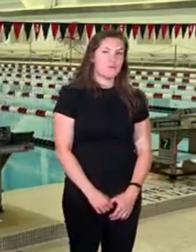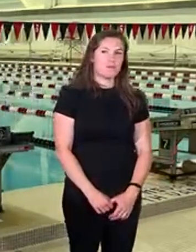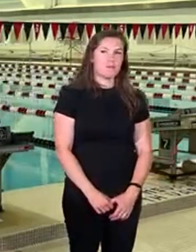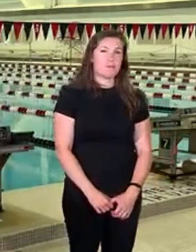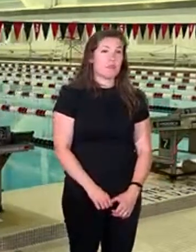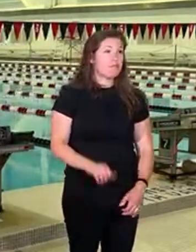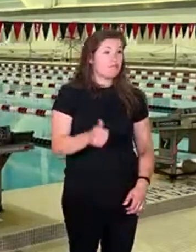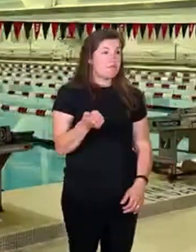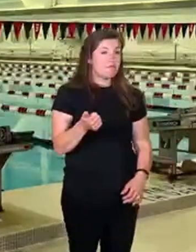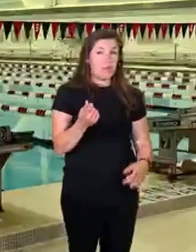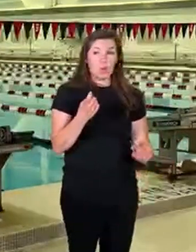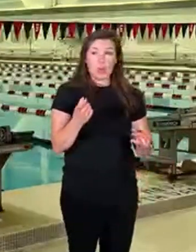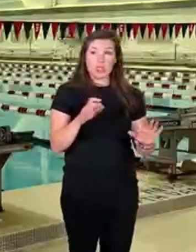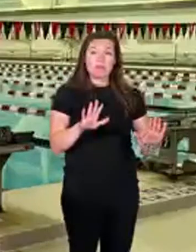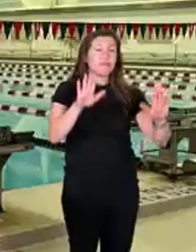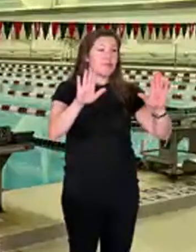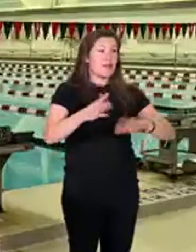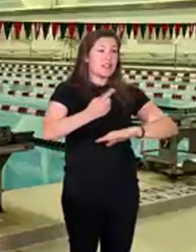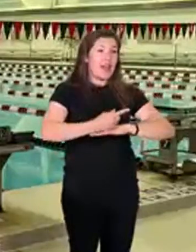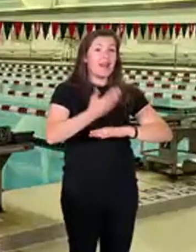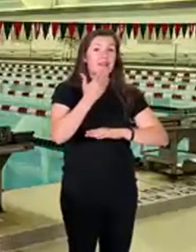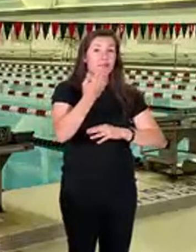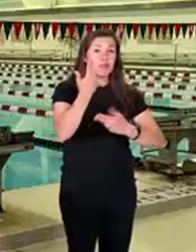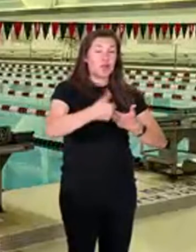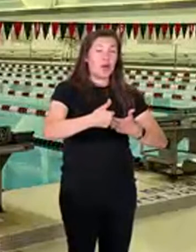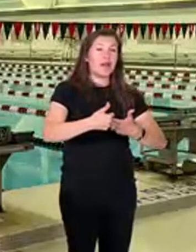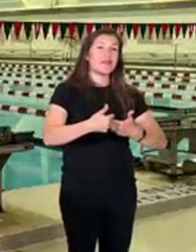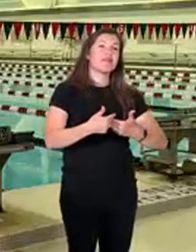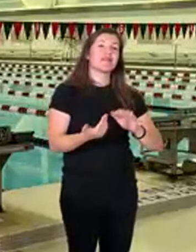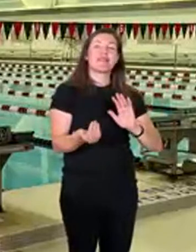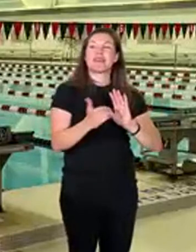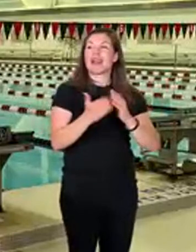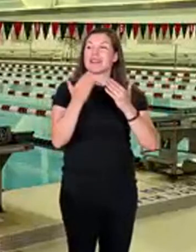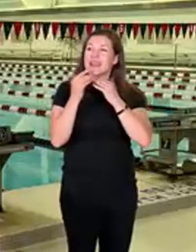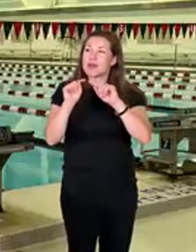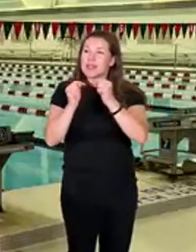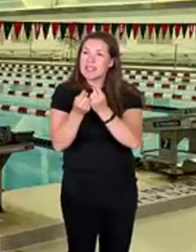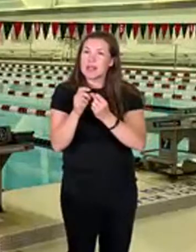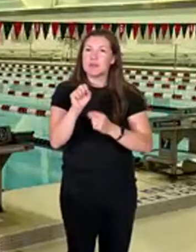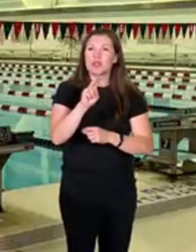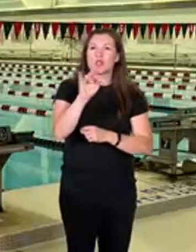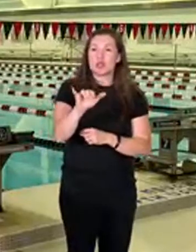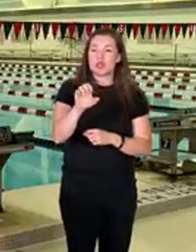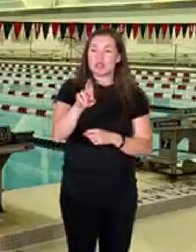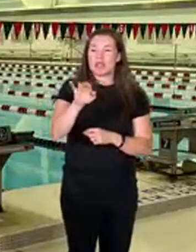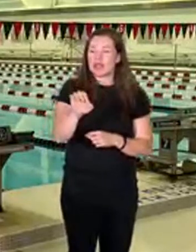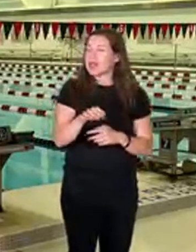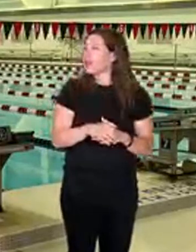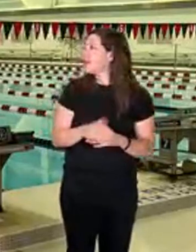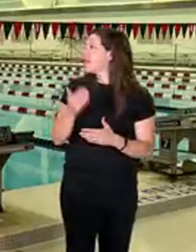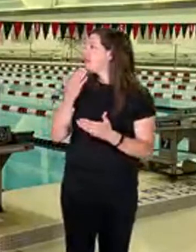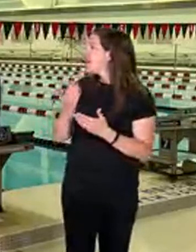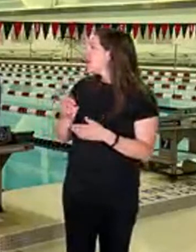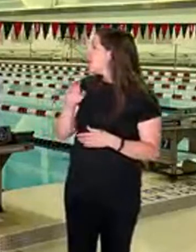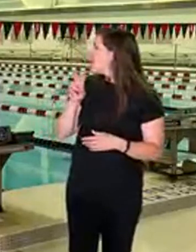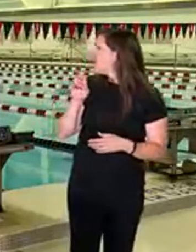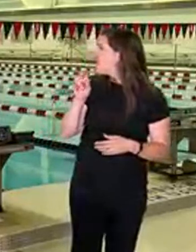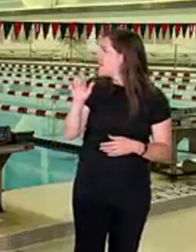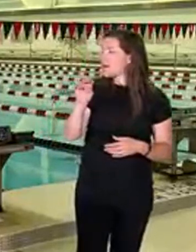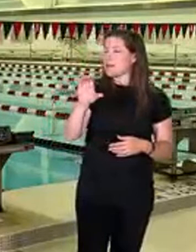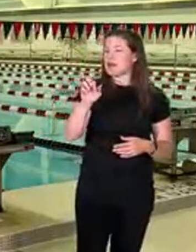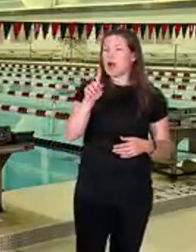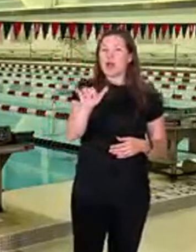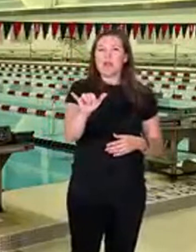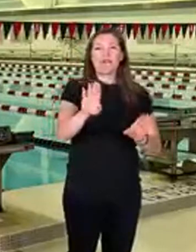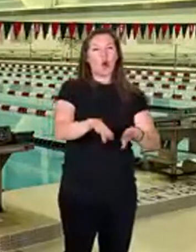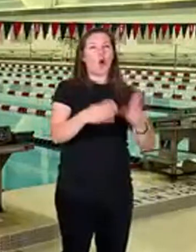Okay, if there's no further questions, I hope everyone has a great day. Thank you for joining us, and once again, thank you to the team from SUNY Erie, Lee McCarthy, and others for